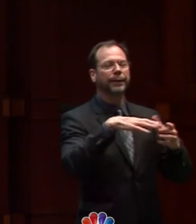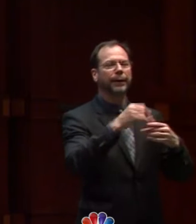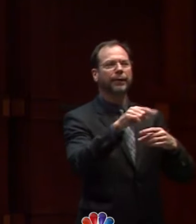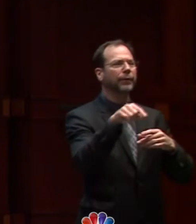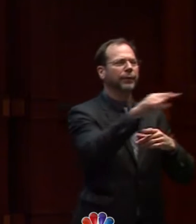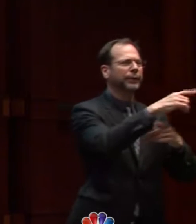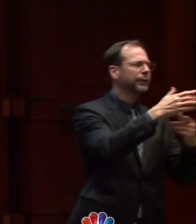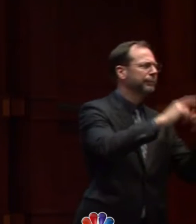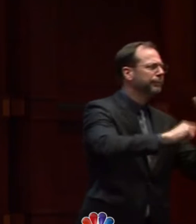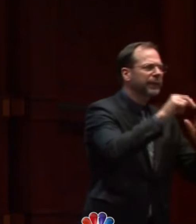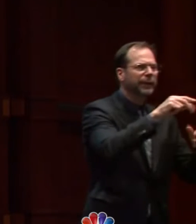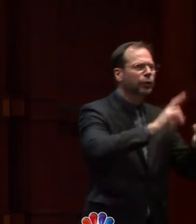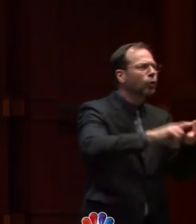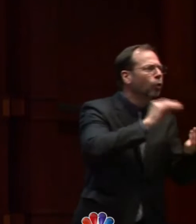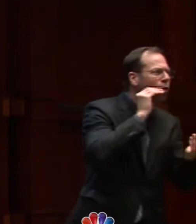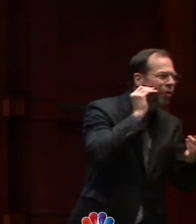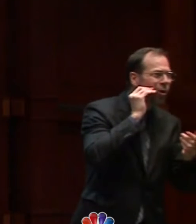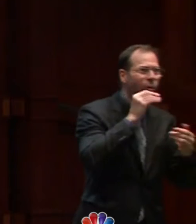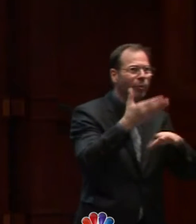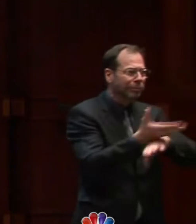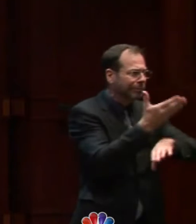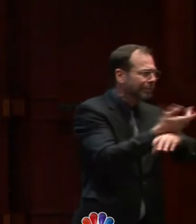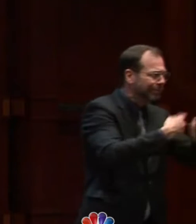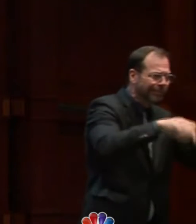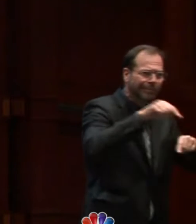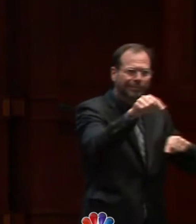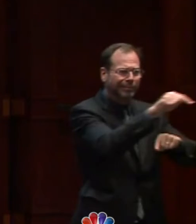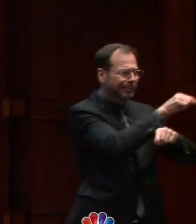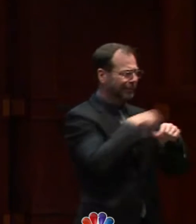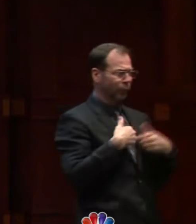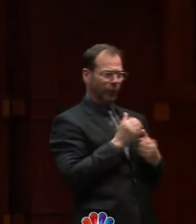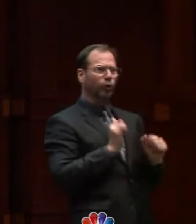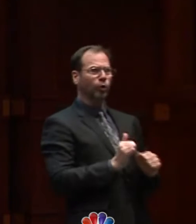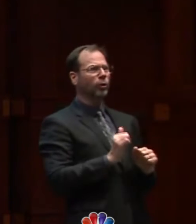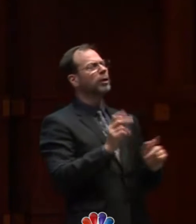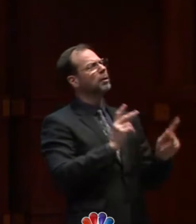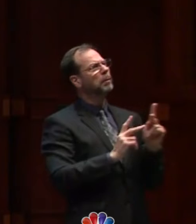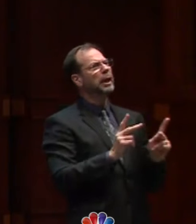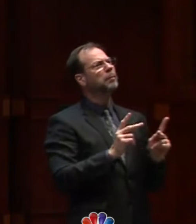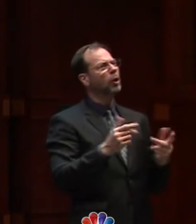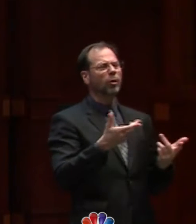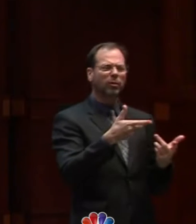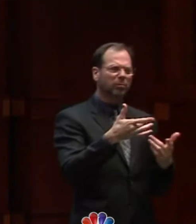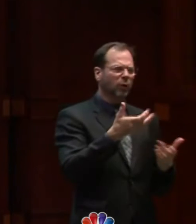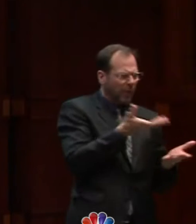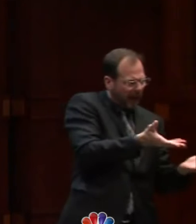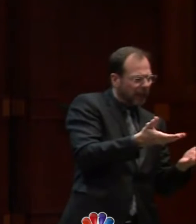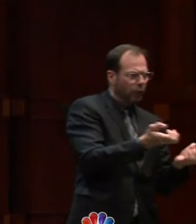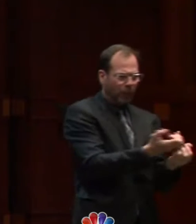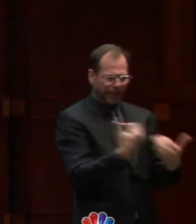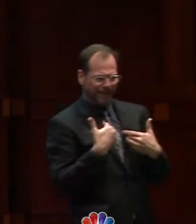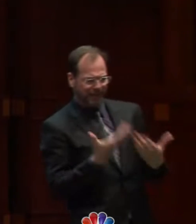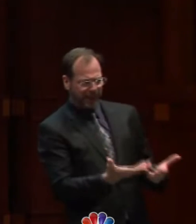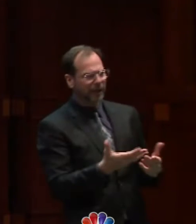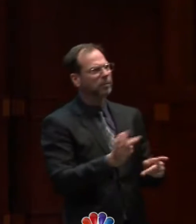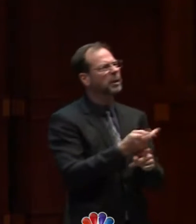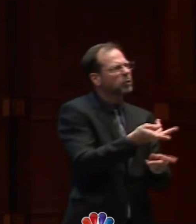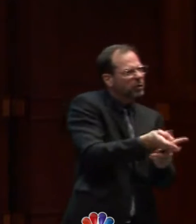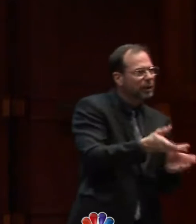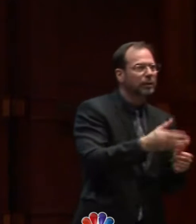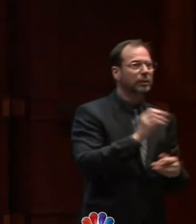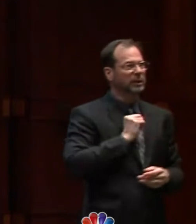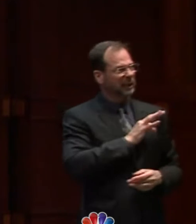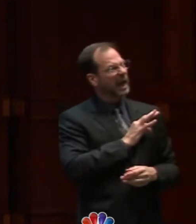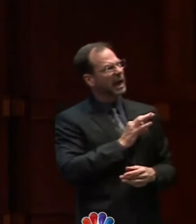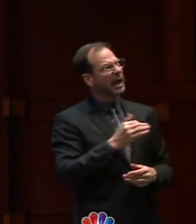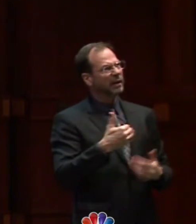them. Even some of the nursing homes could be used. These are places where people are taken care of. The equipment is there. A lot of times the staff